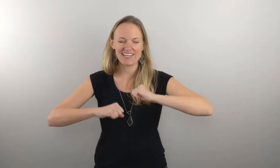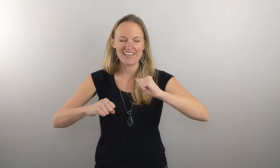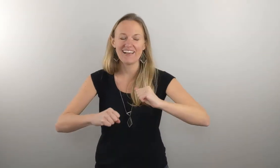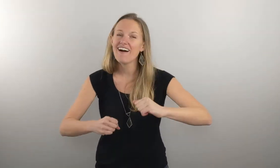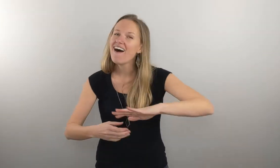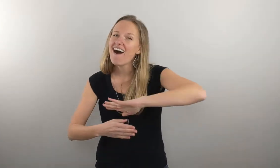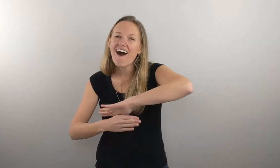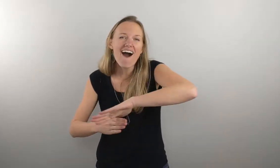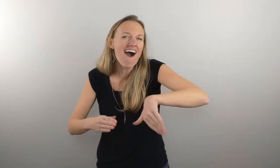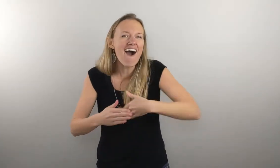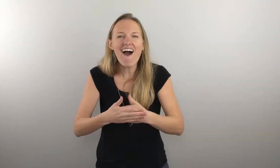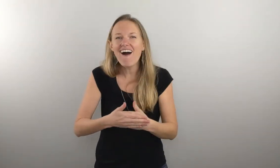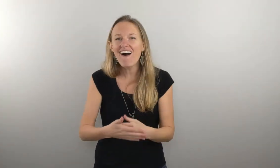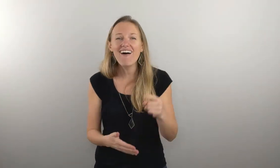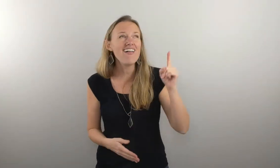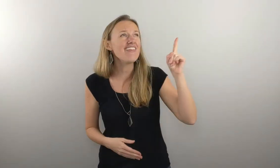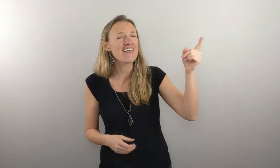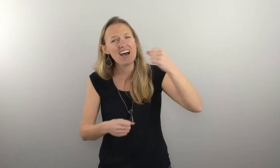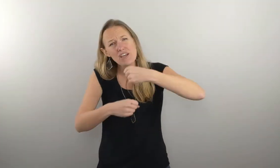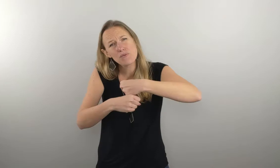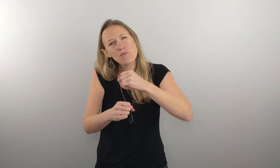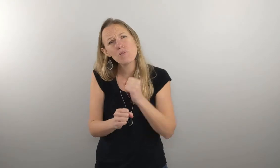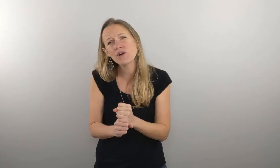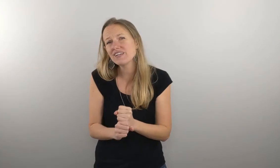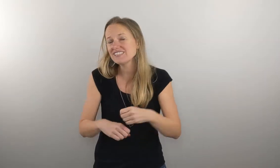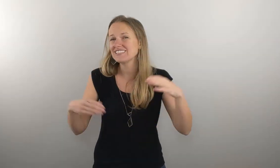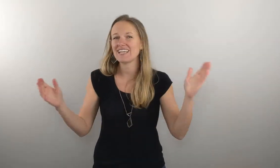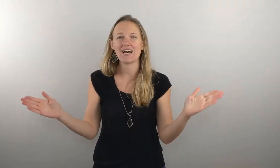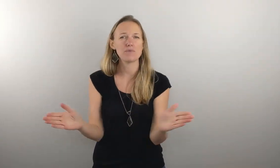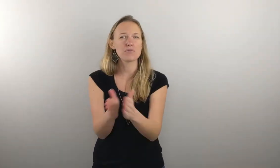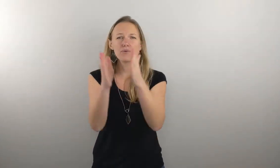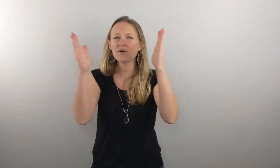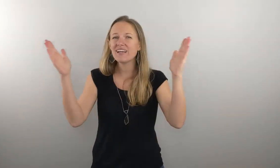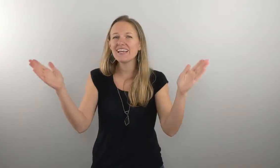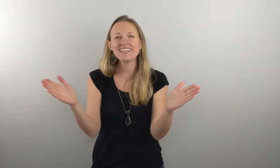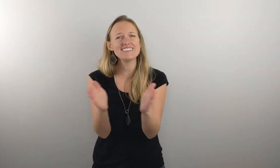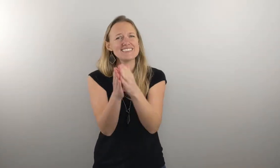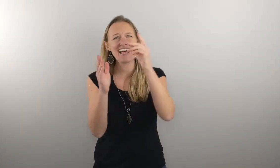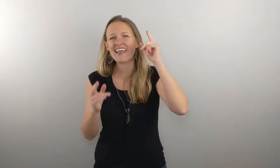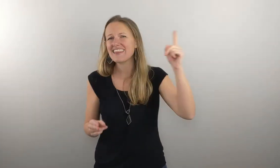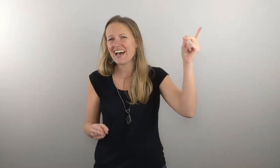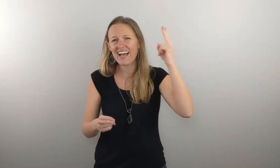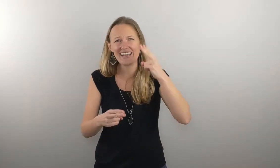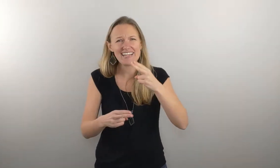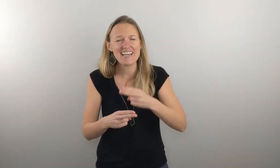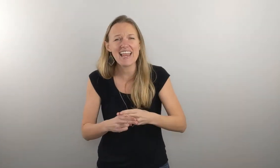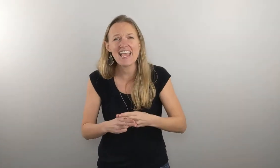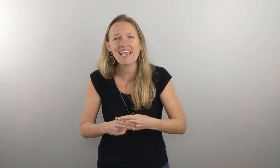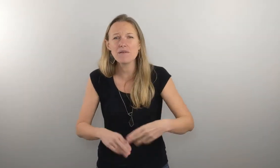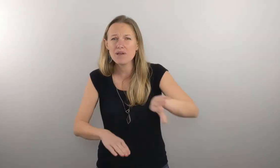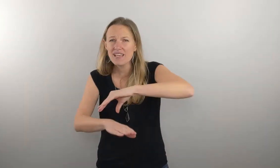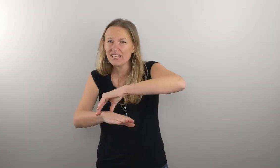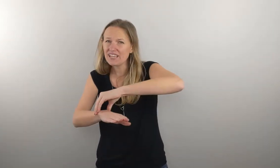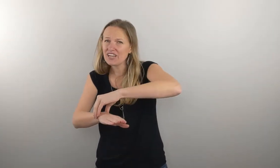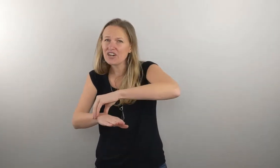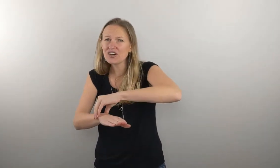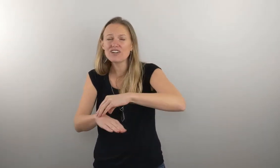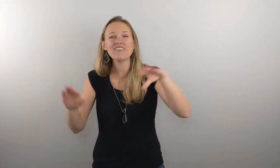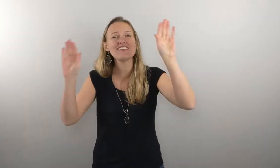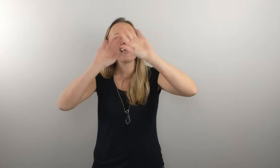Almighty, all thy works shall praise thy name in earth